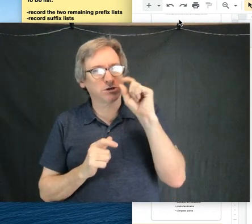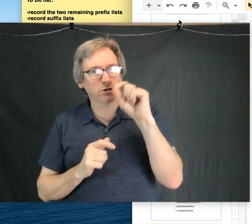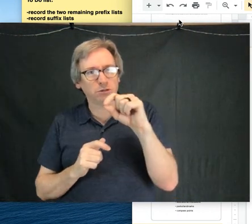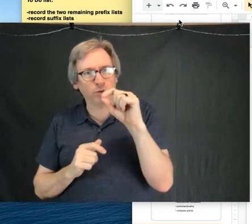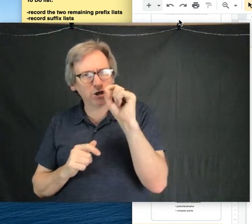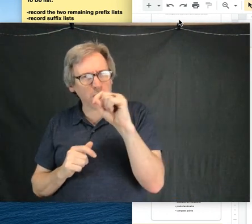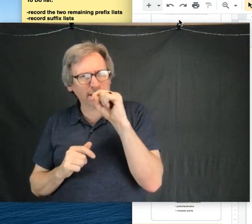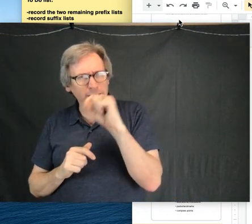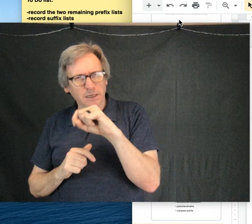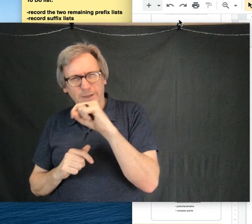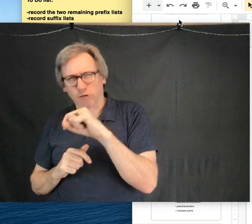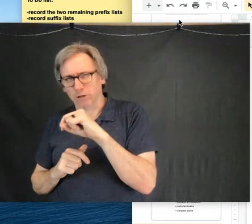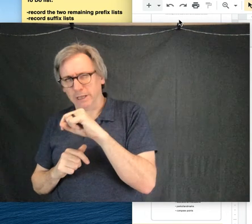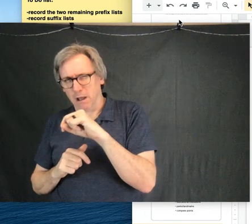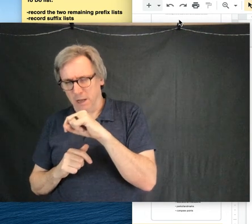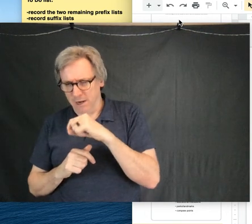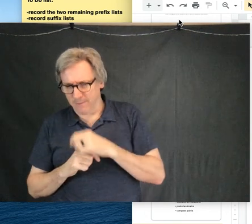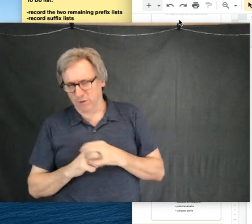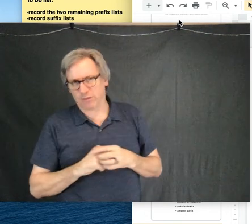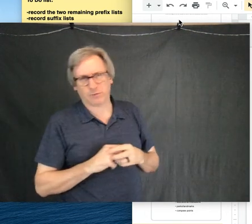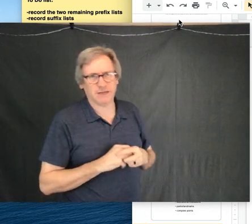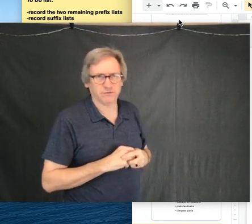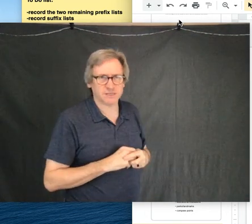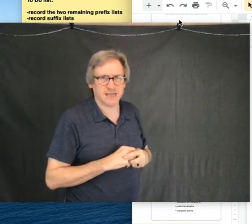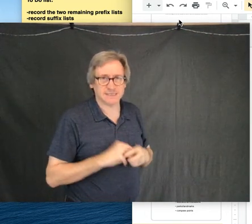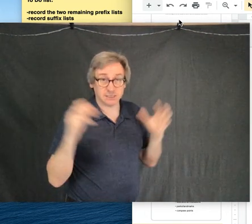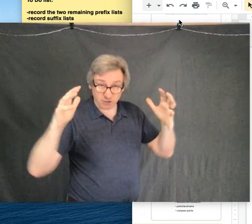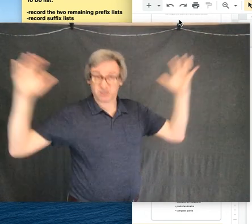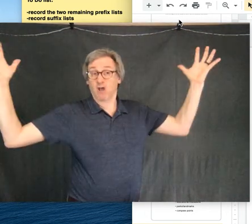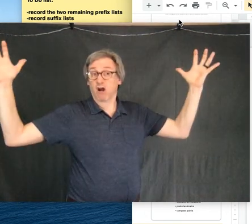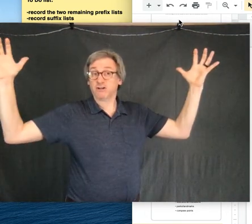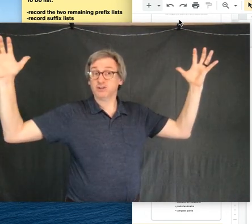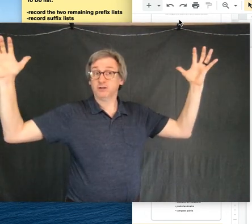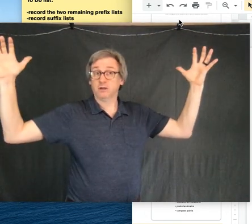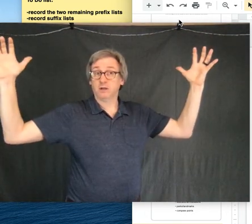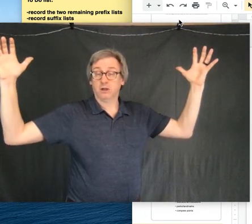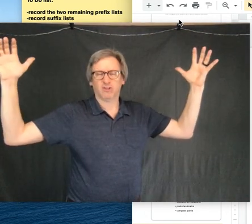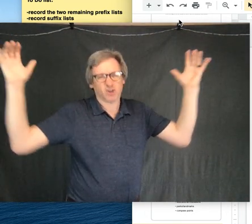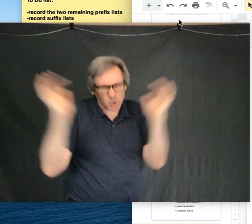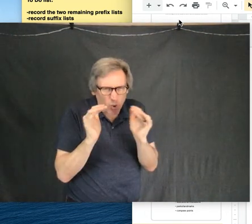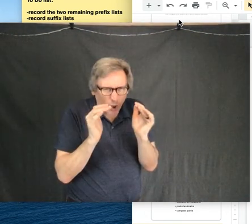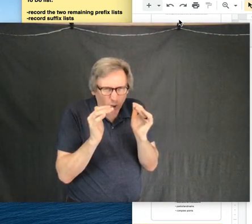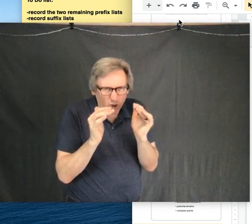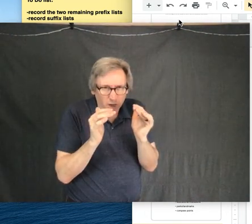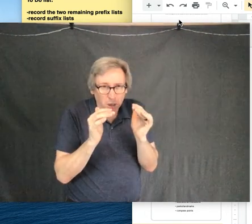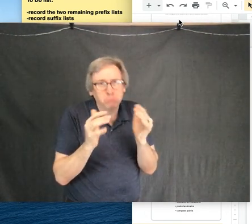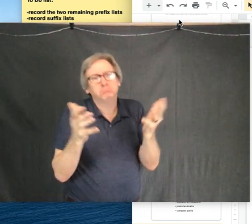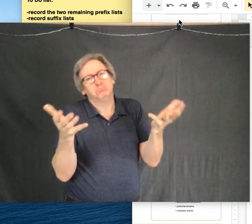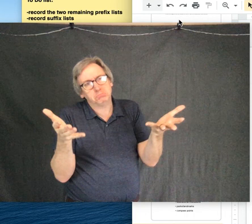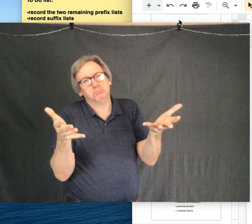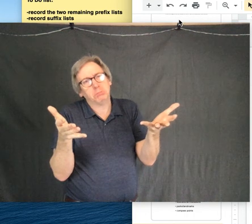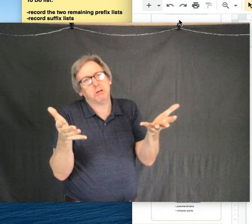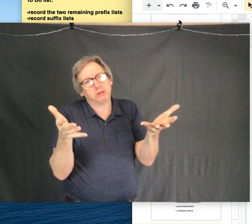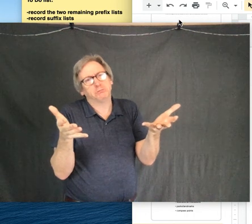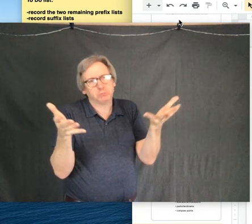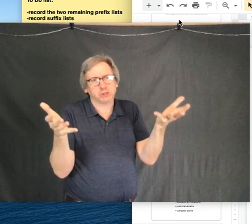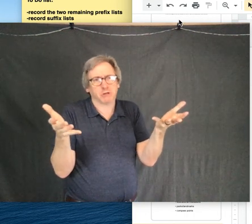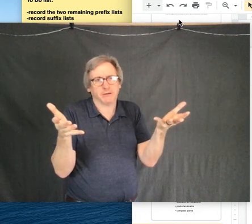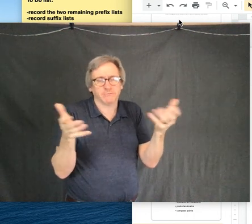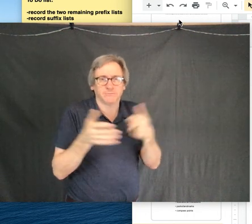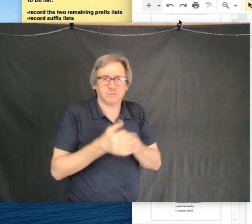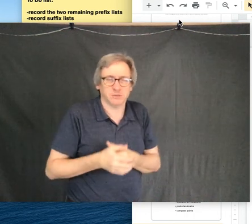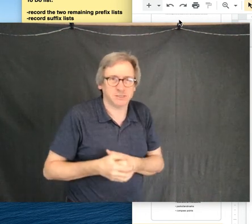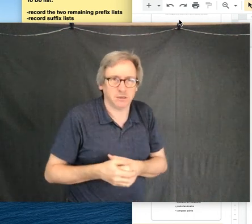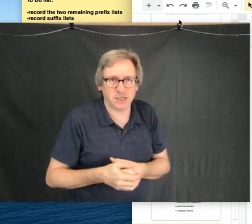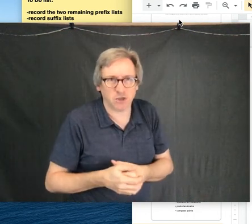Now, we talked a little bit early on about 3 different sizes. There's large, there's small, and there's just